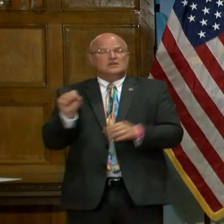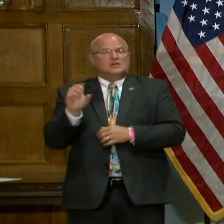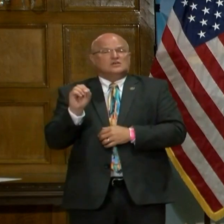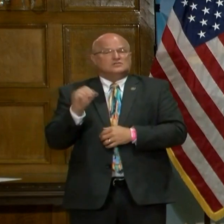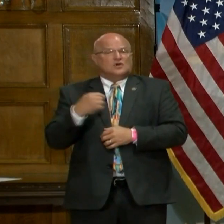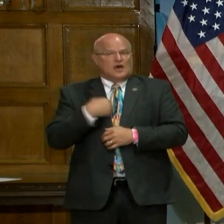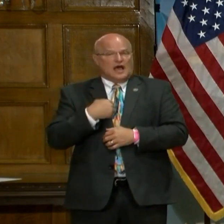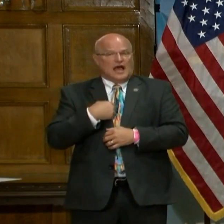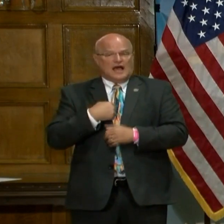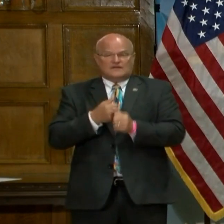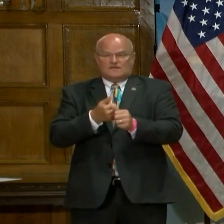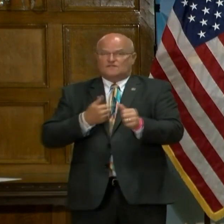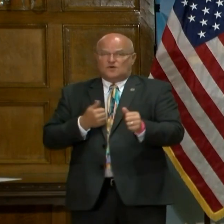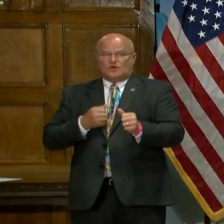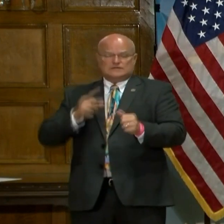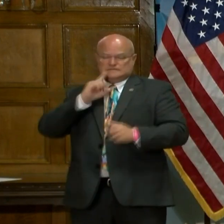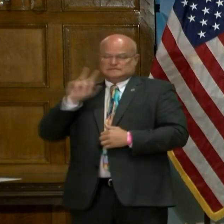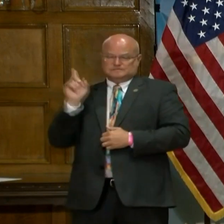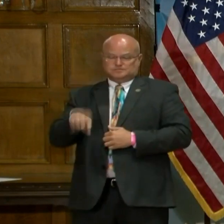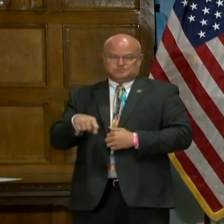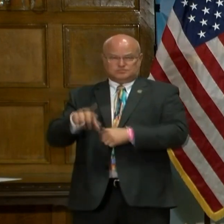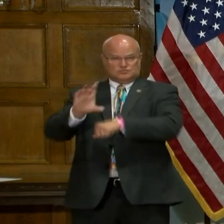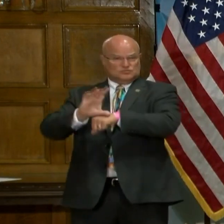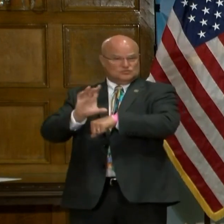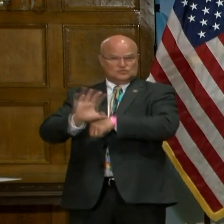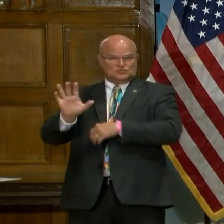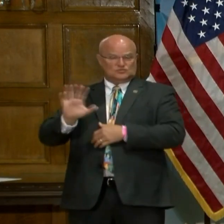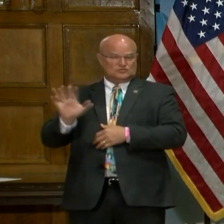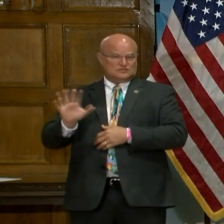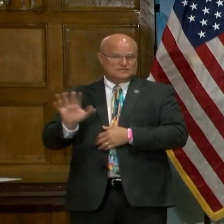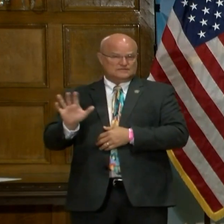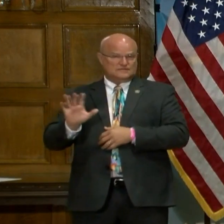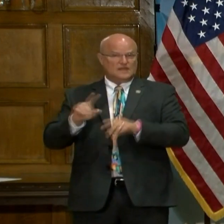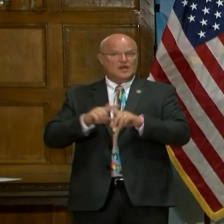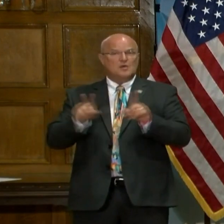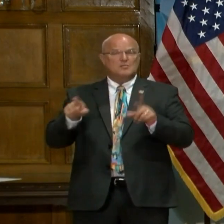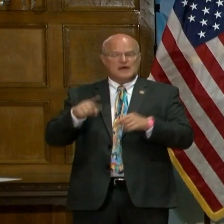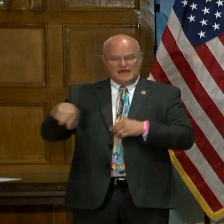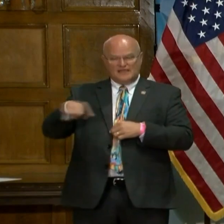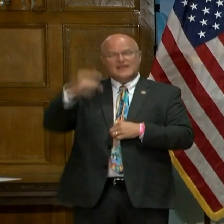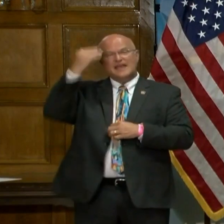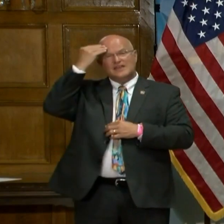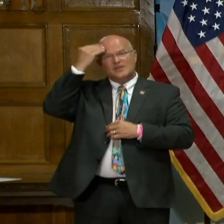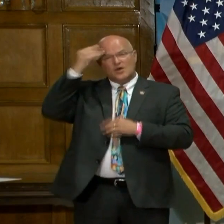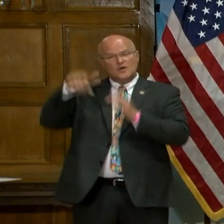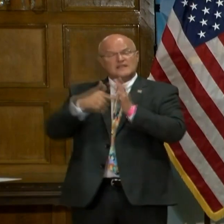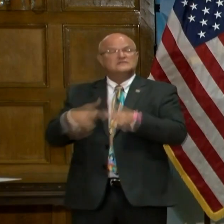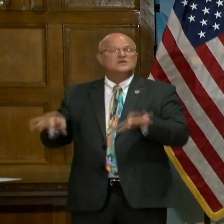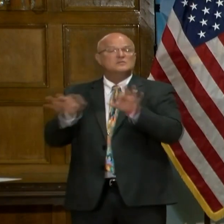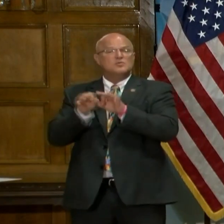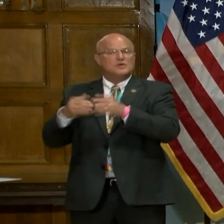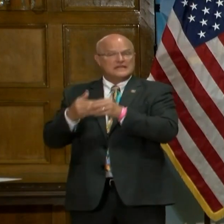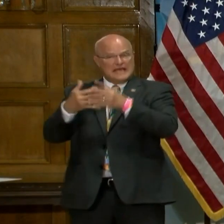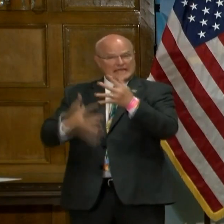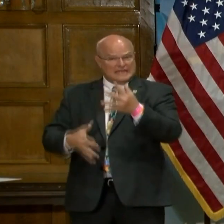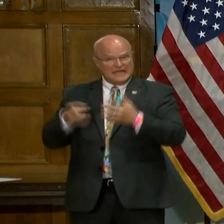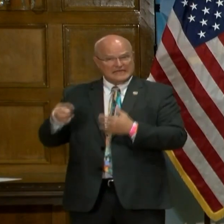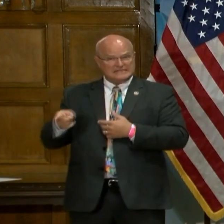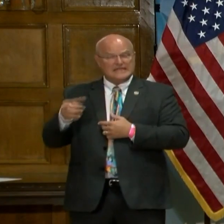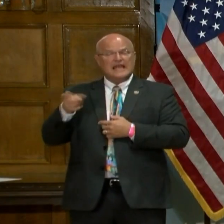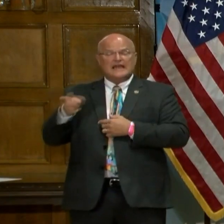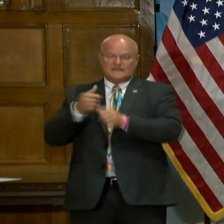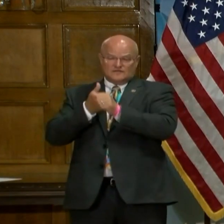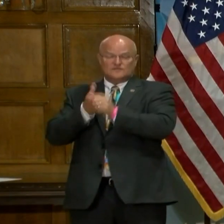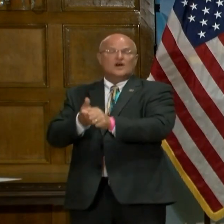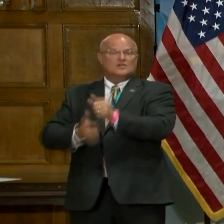so I've avoided giving directives to the church, but they know these are important guidelines, and by and large